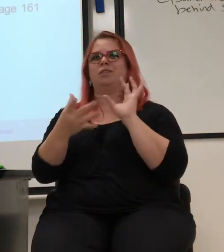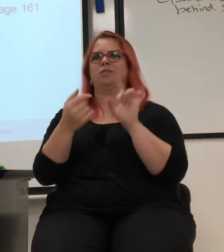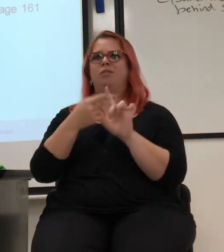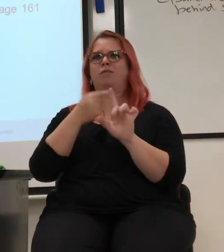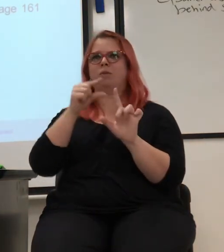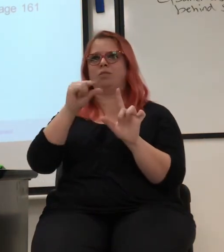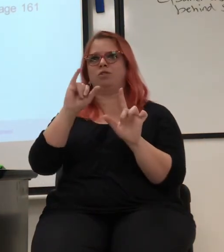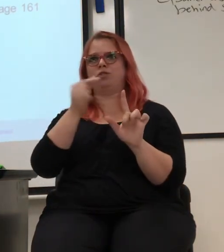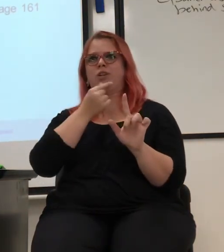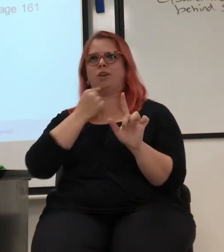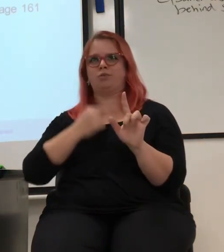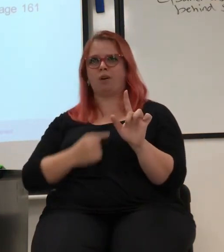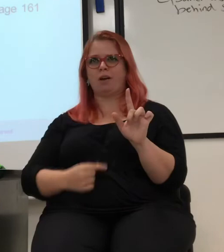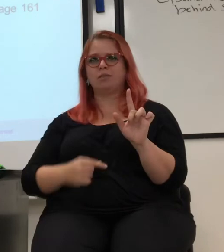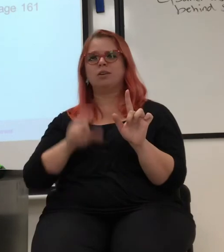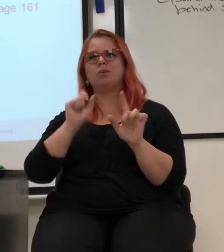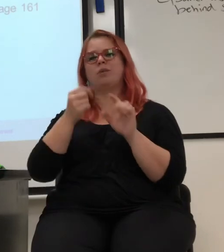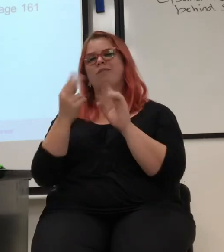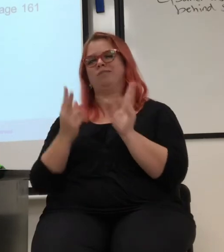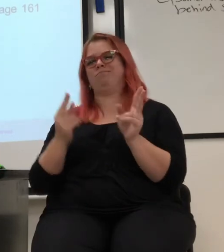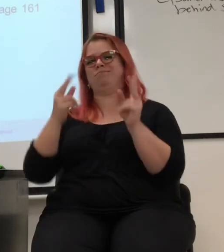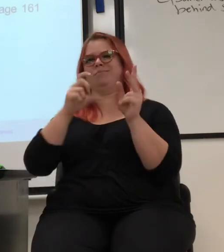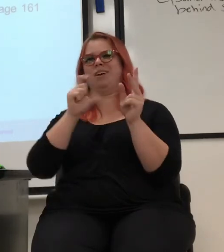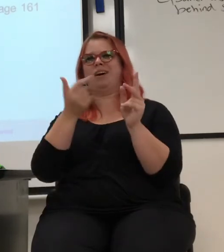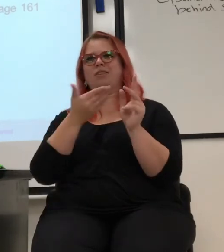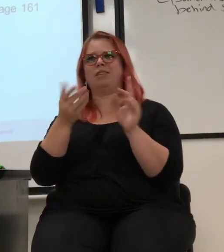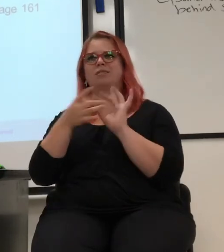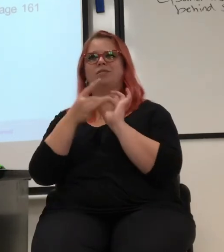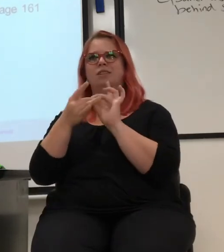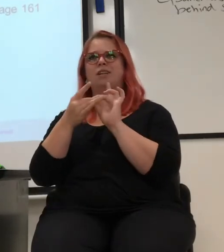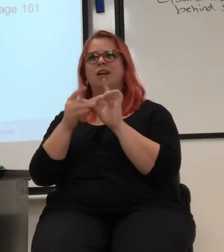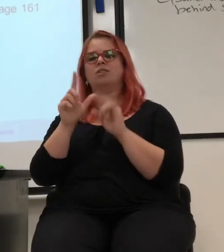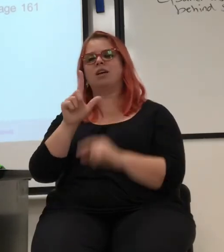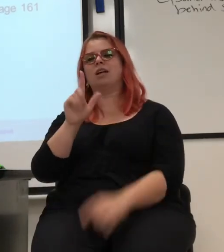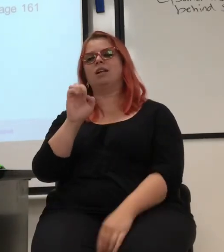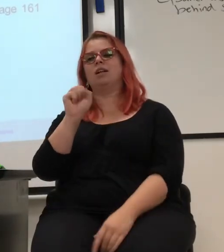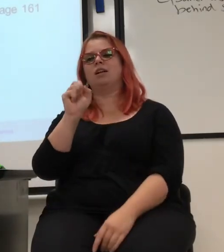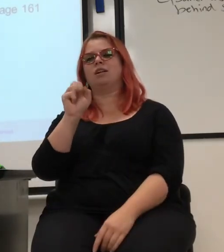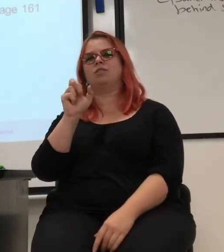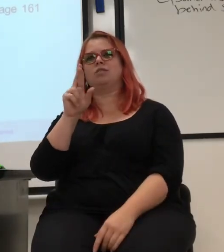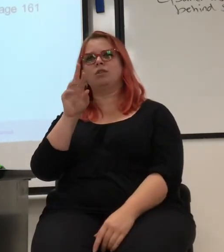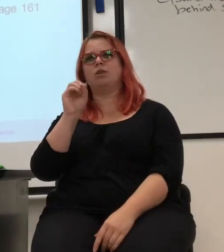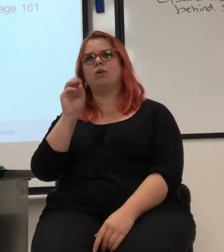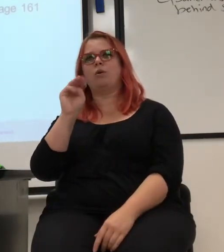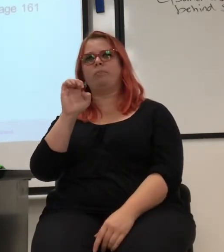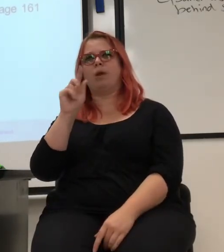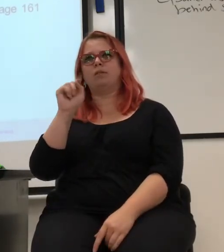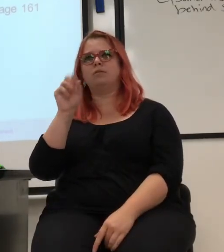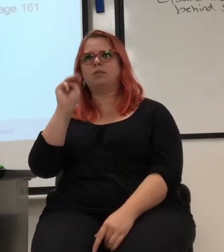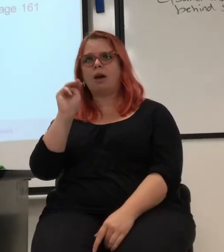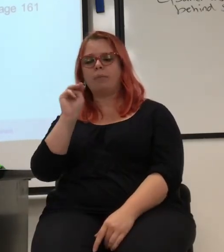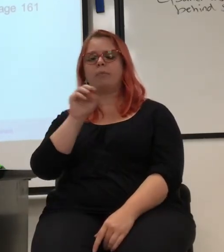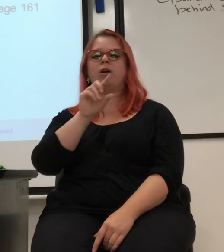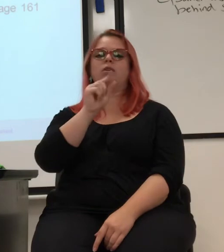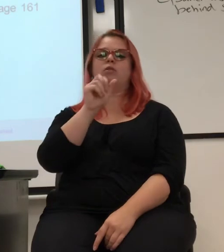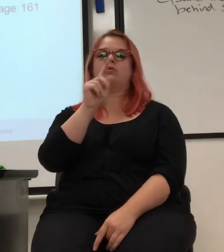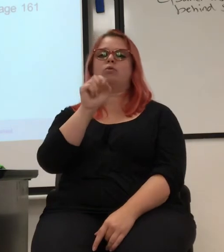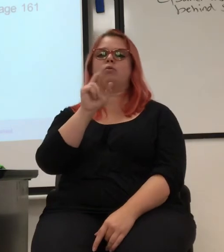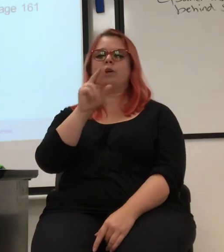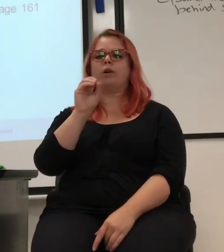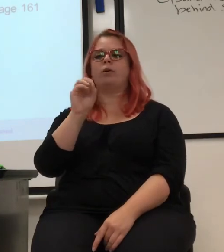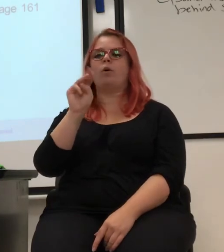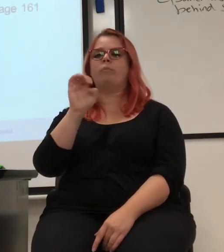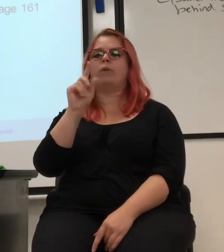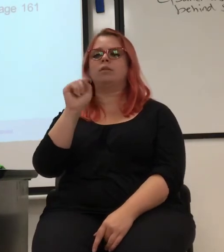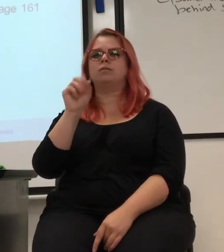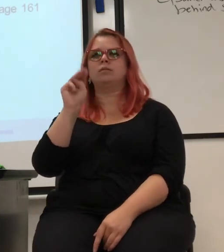these other things that are attached to it. Lesser omentum, greater omentum. The next slide, we have the